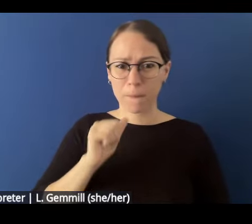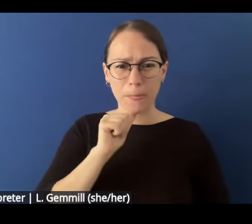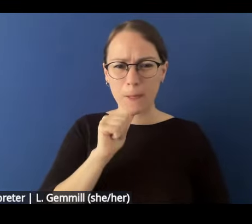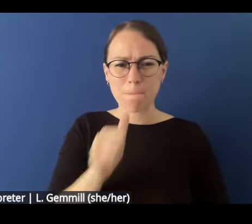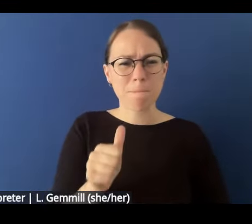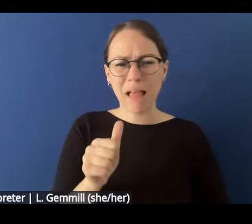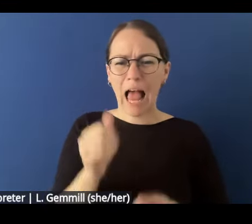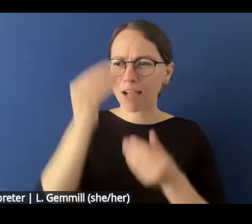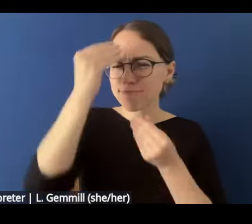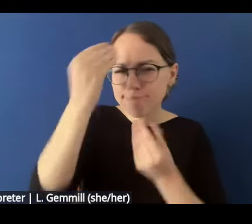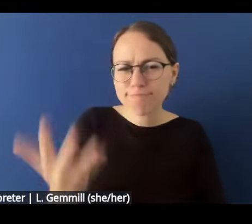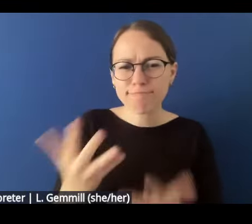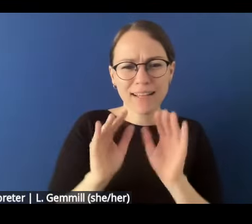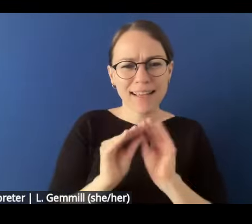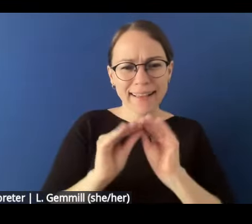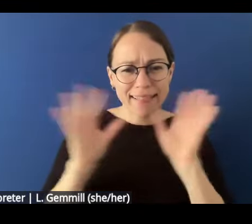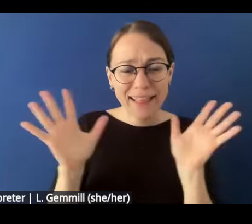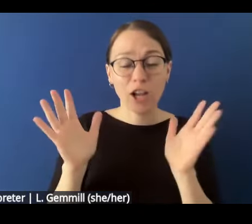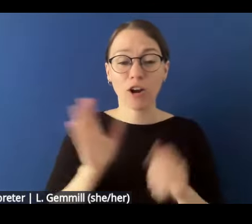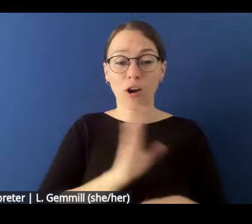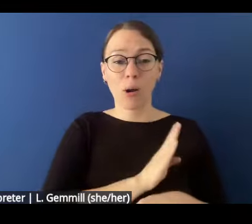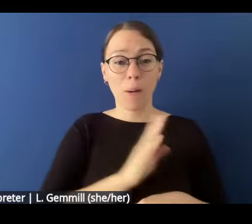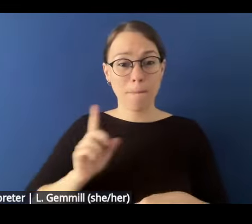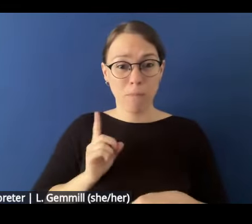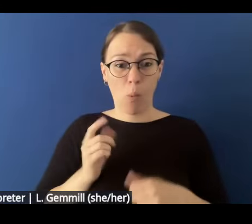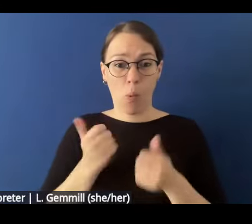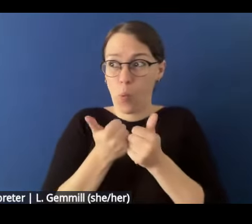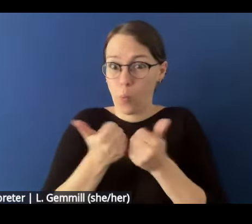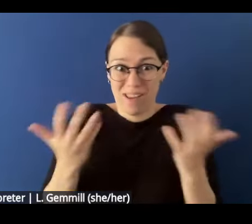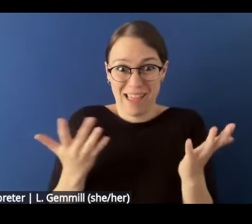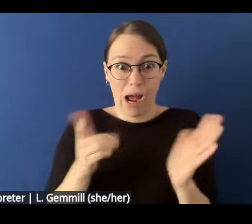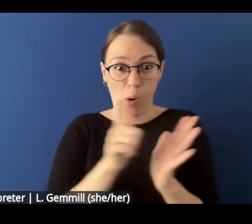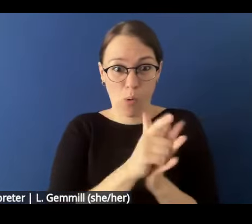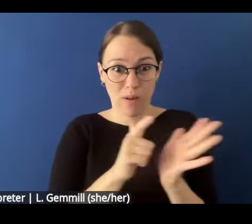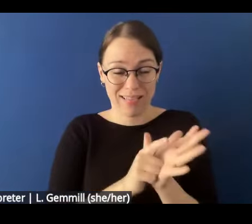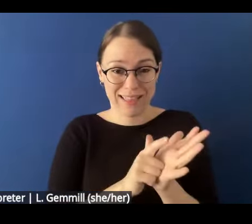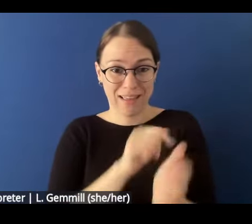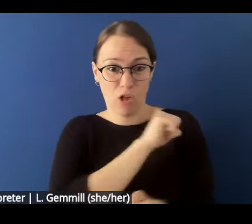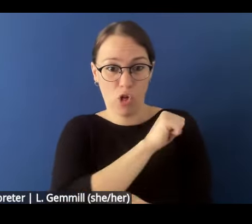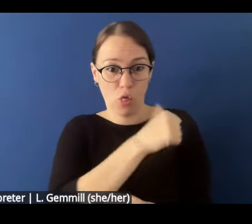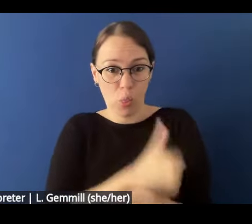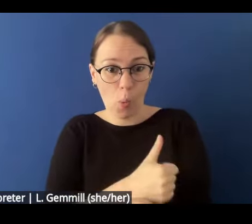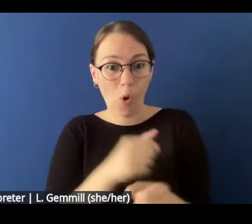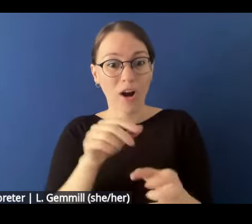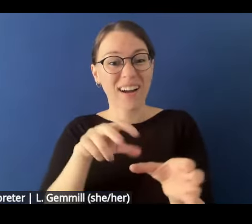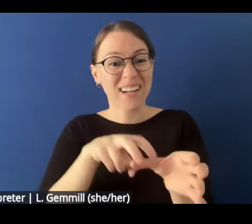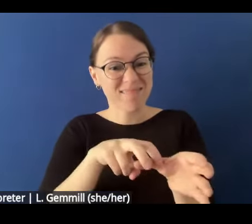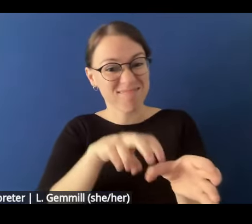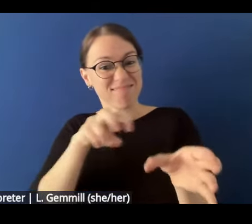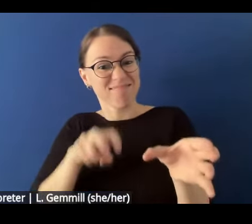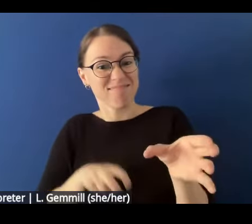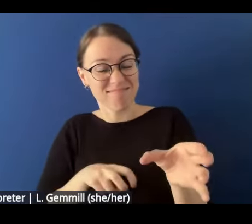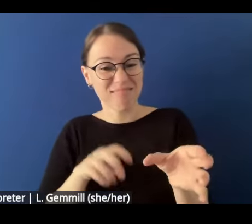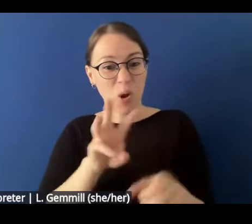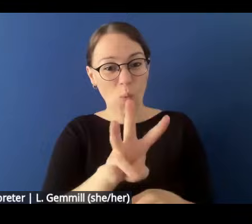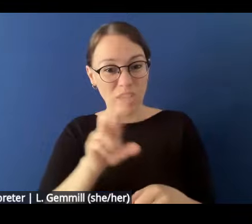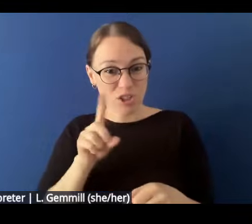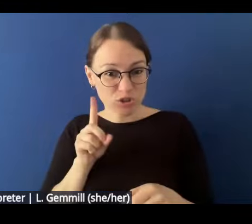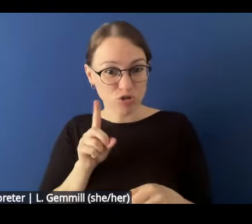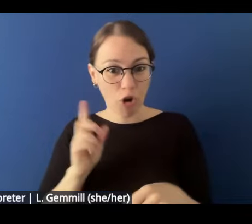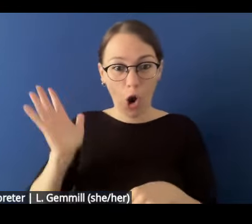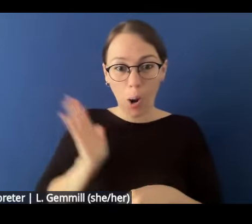proceeded to, without statutory authority, rescind a prior action of the board. There's nothing in the